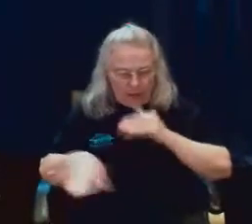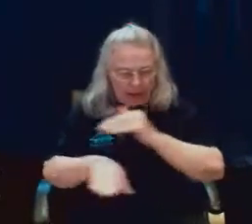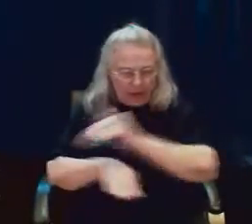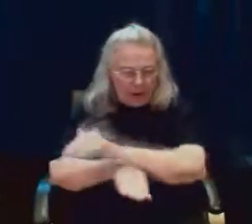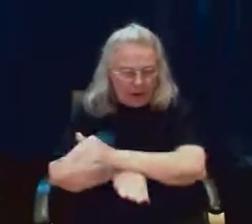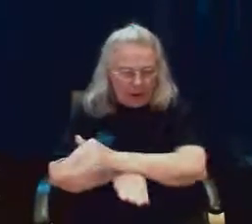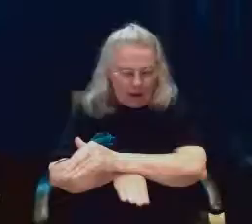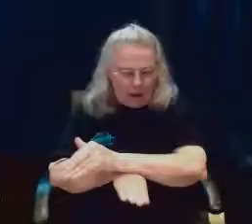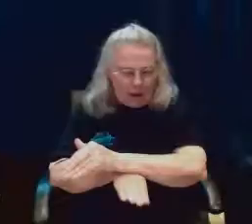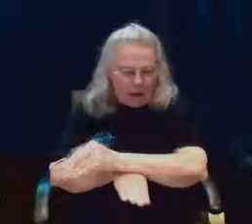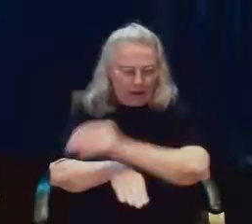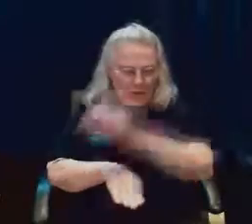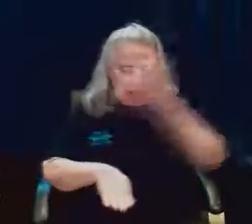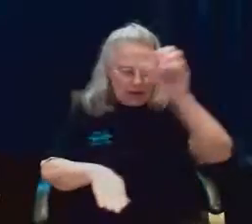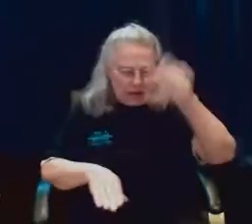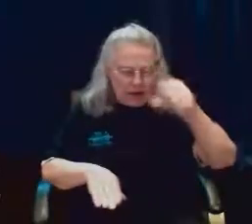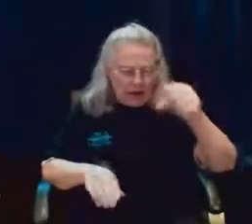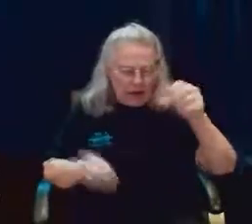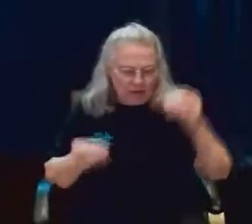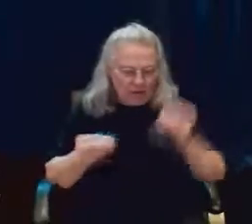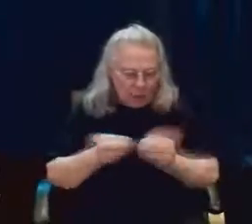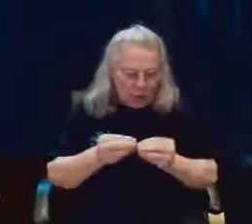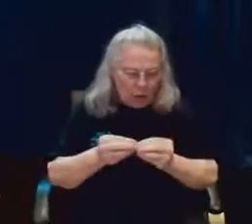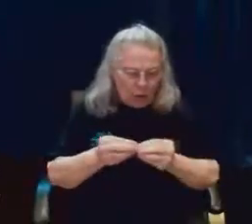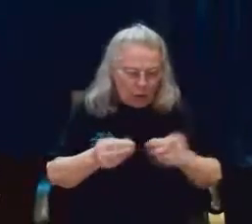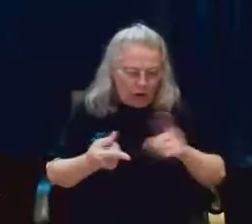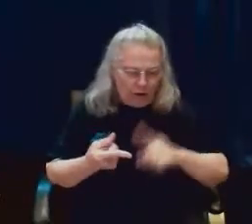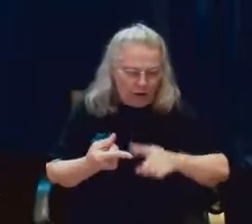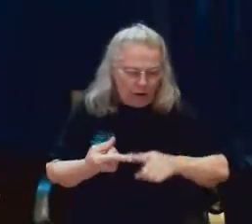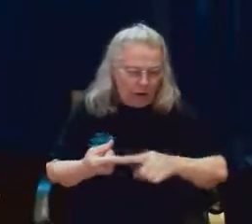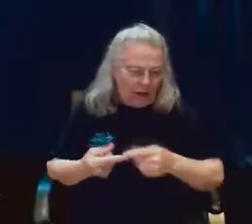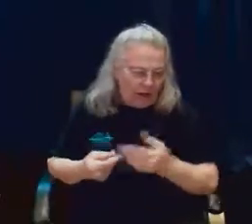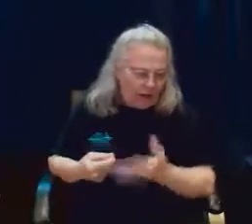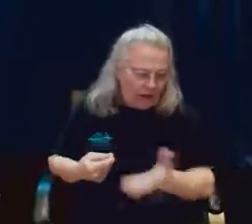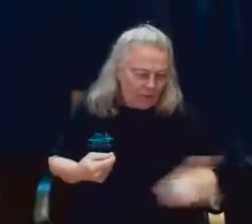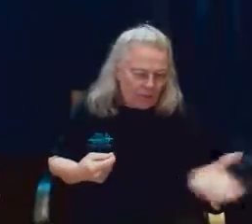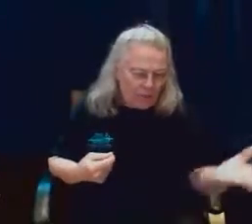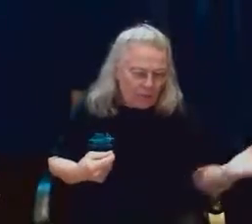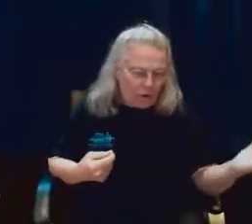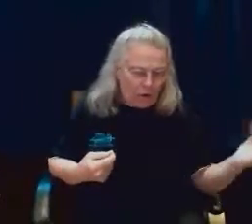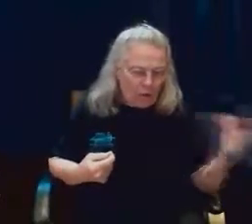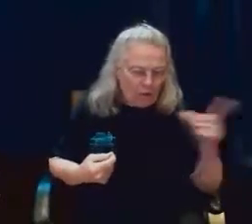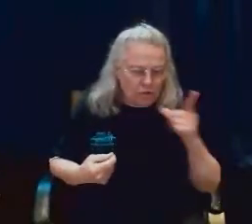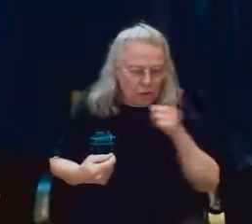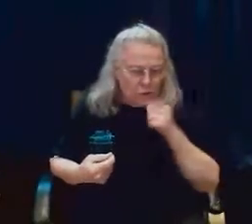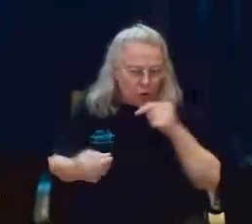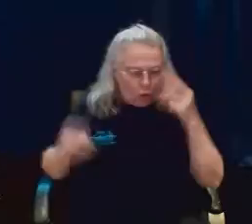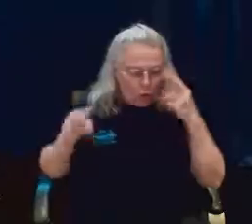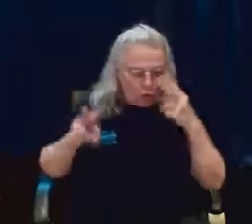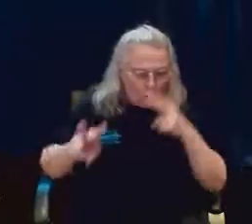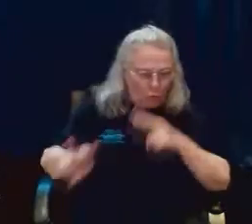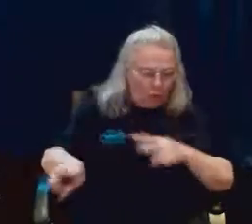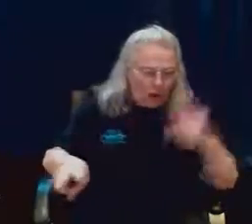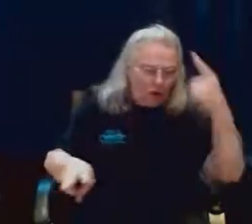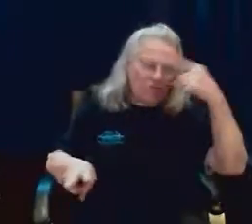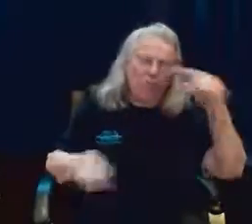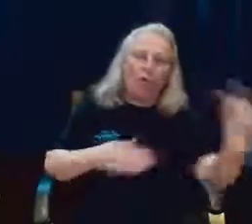my night. Yes, more than those who watch